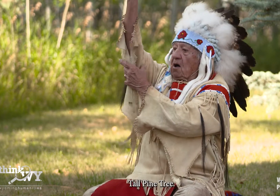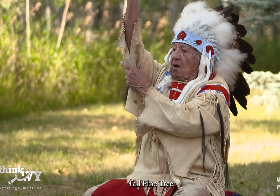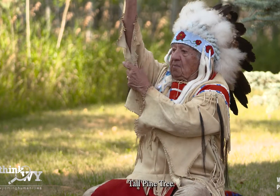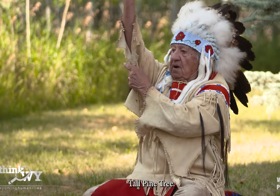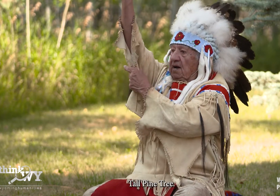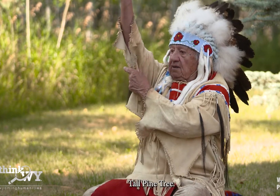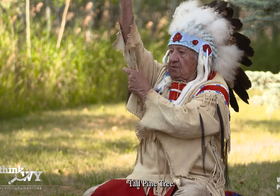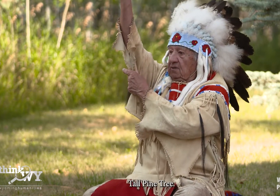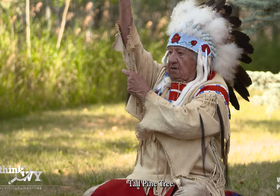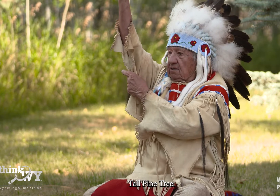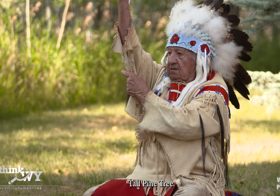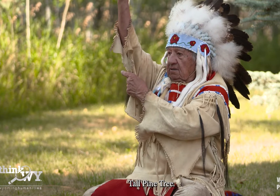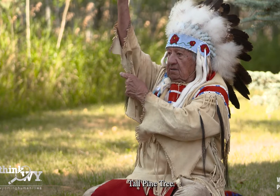Tall Pine Tree.